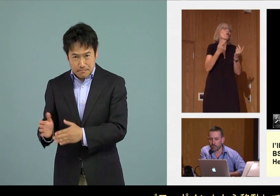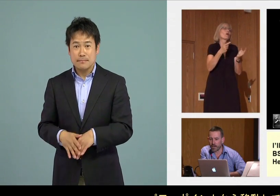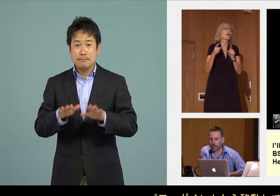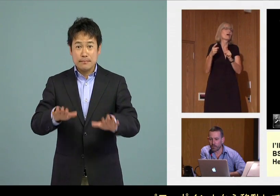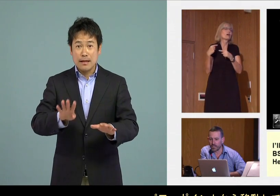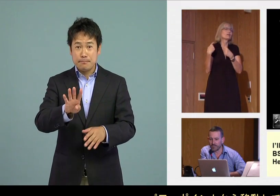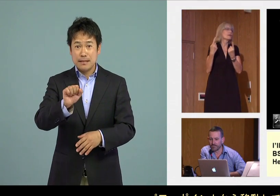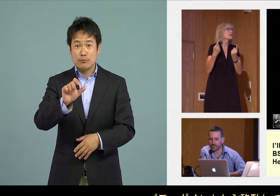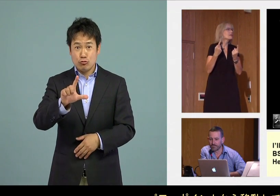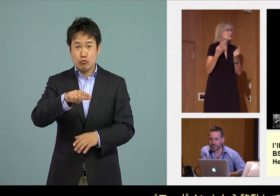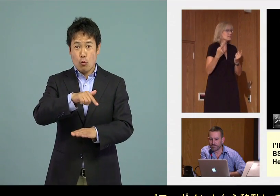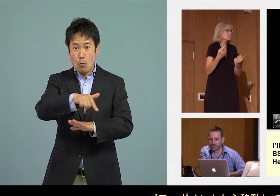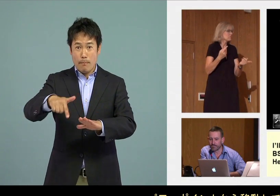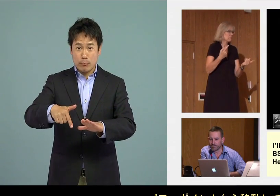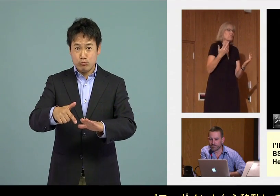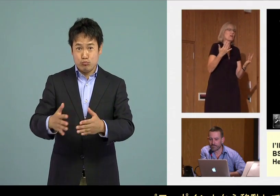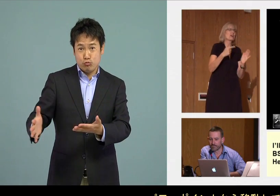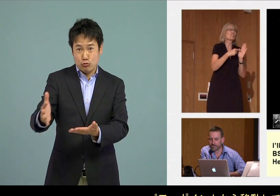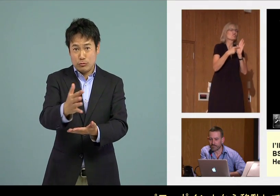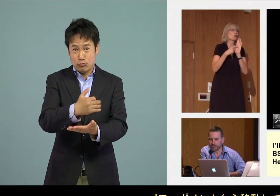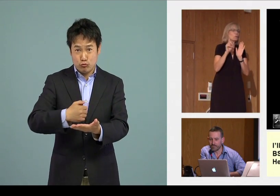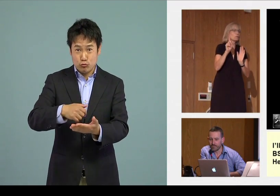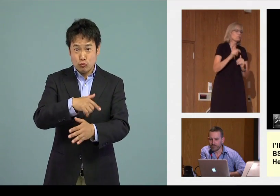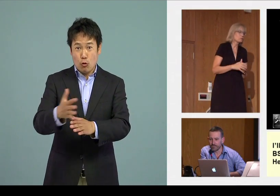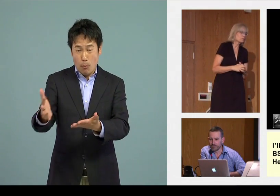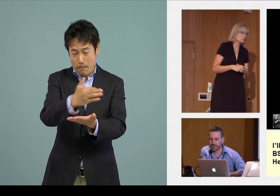the PowerPoint.